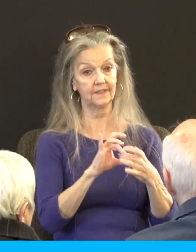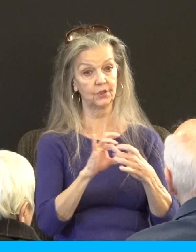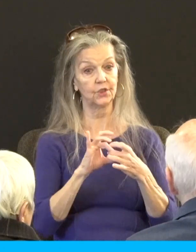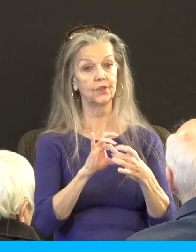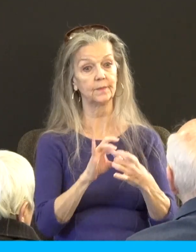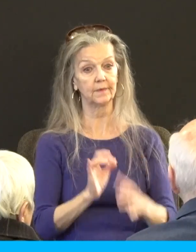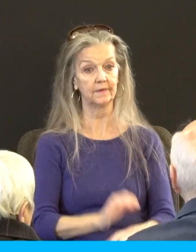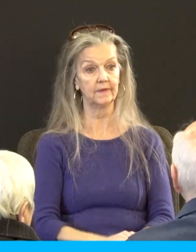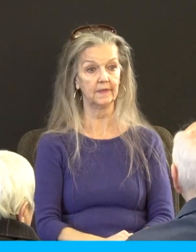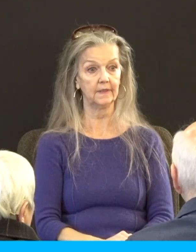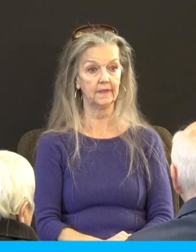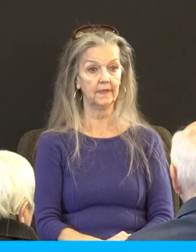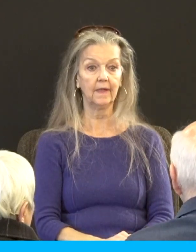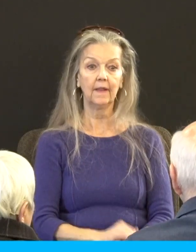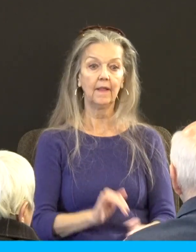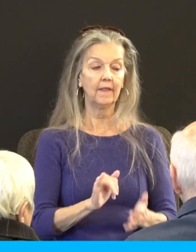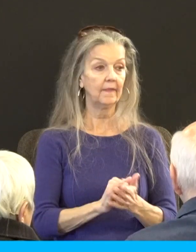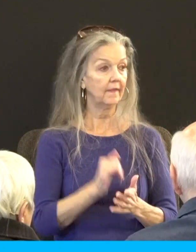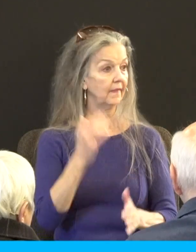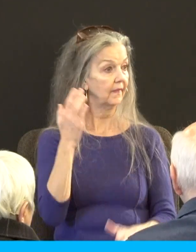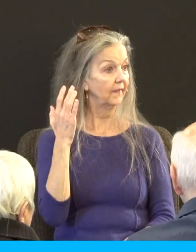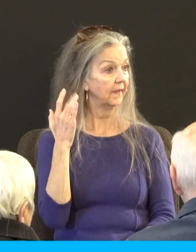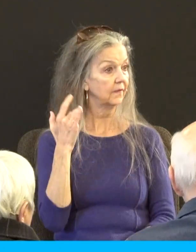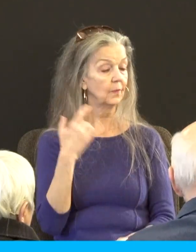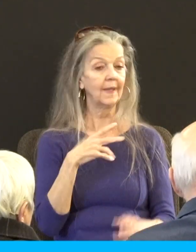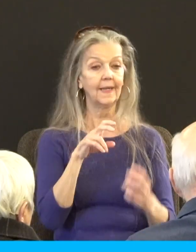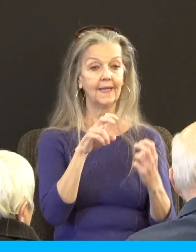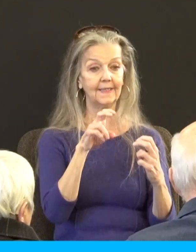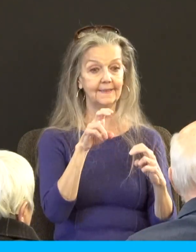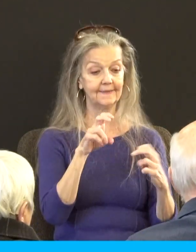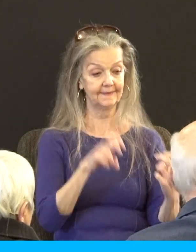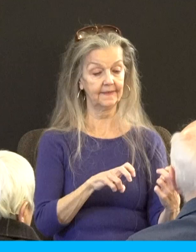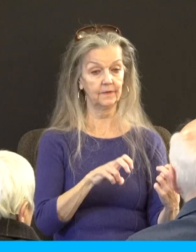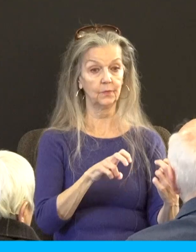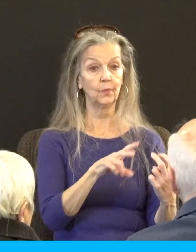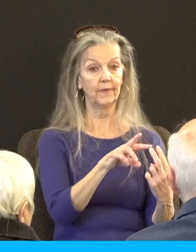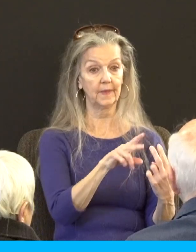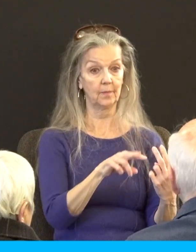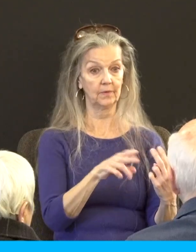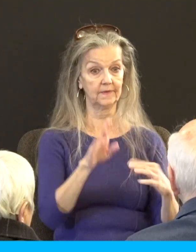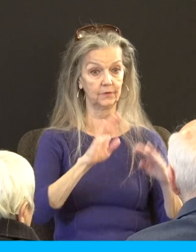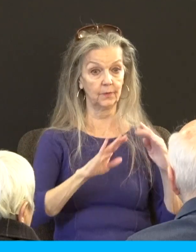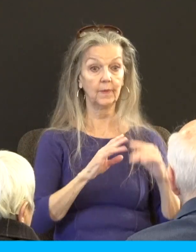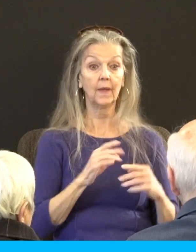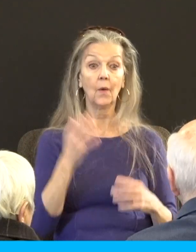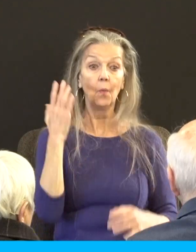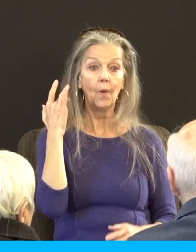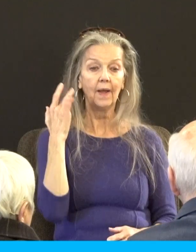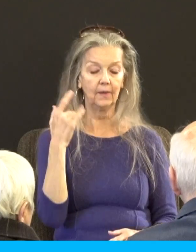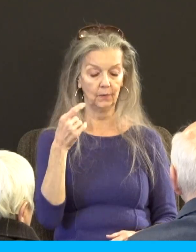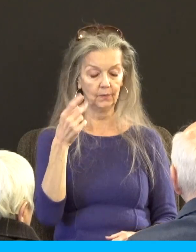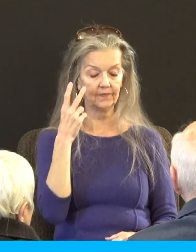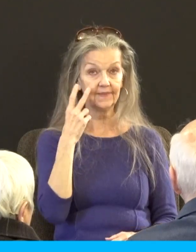that's the only reason why I still will sit with couples and others here will sit with couples who are in trouble because we've seen God actually do such a work of healing